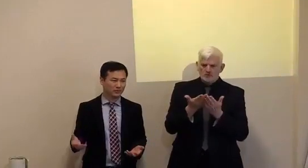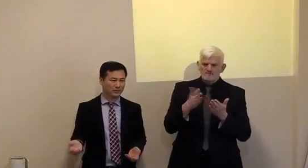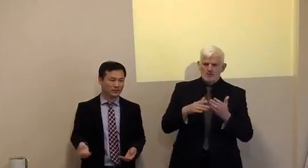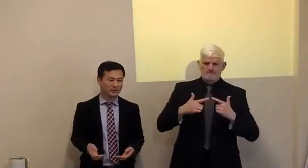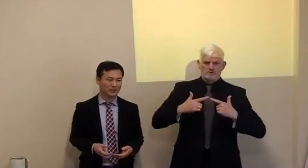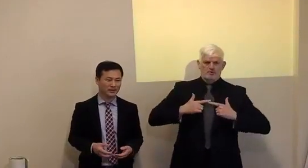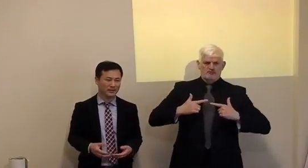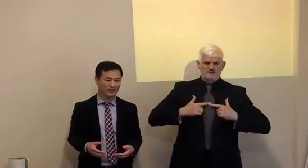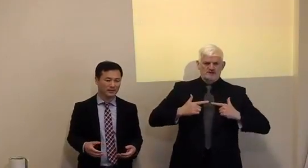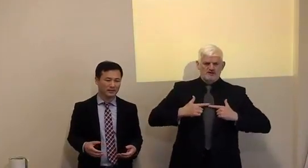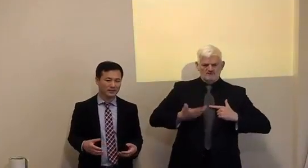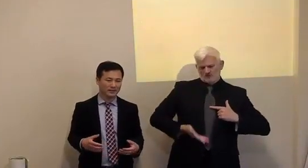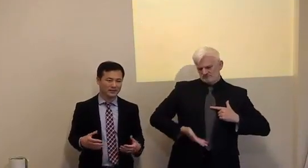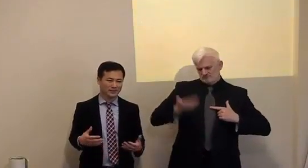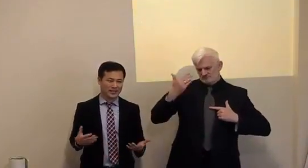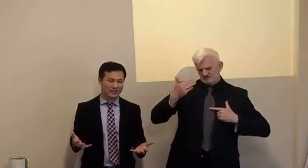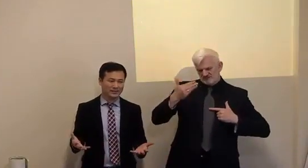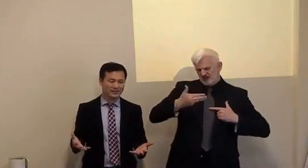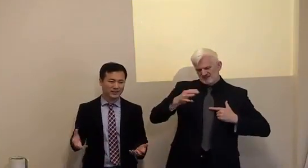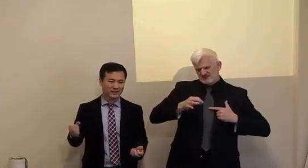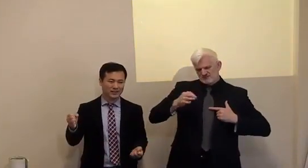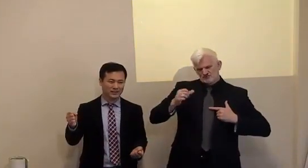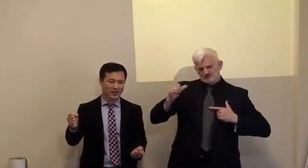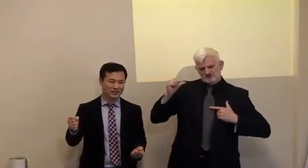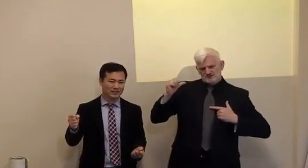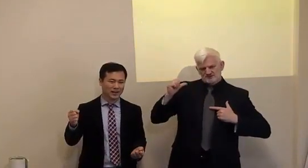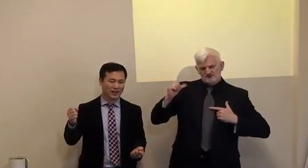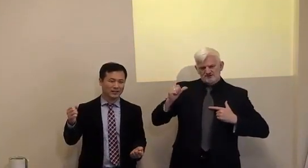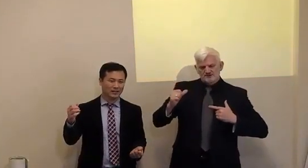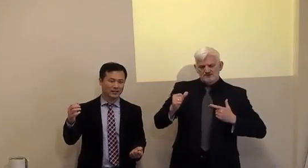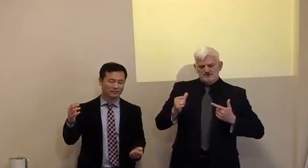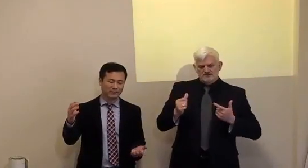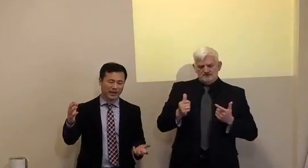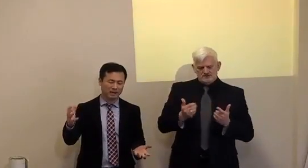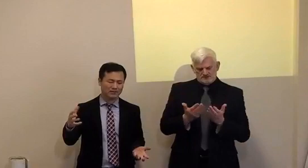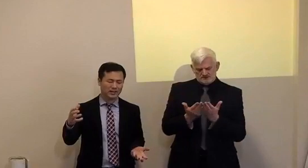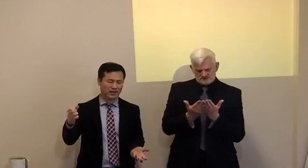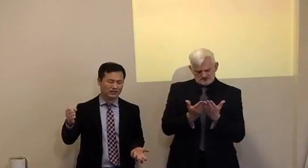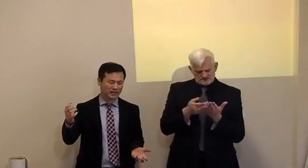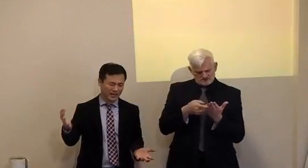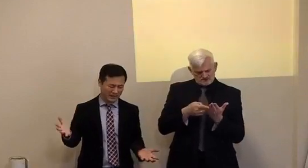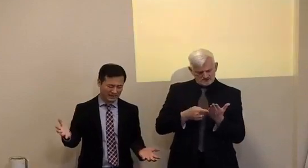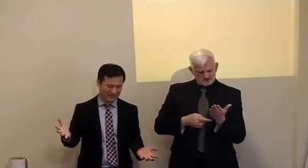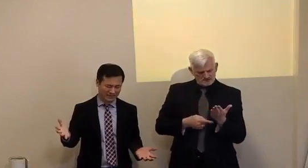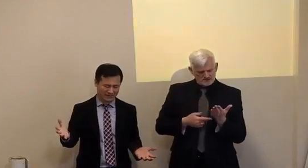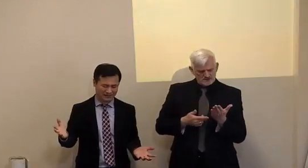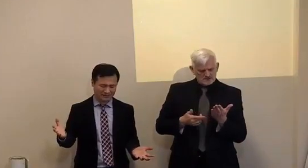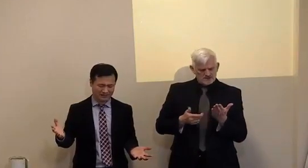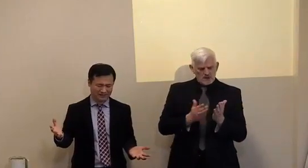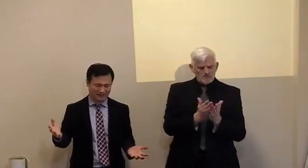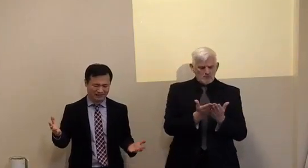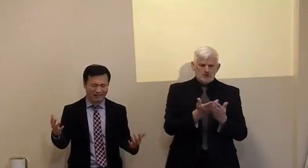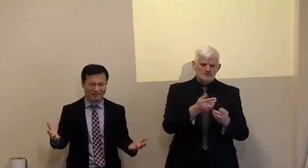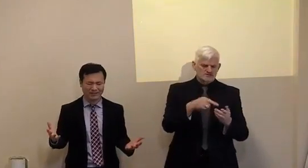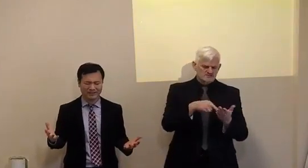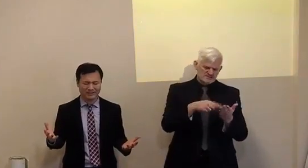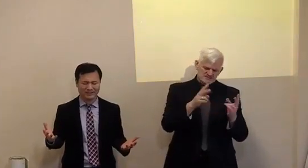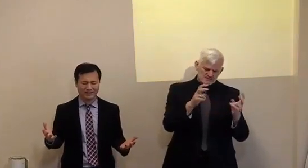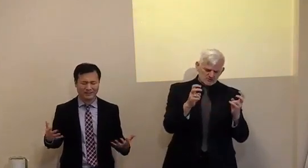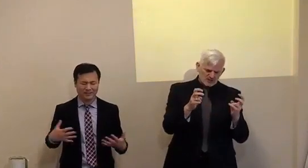books, sinners in God's angry God's hand. I recognized that